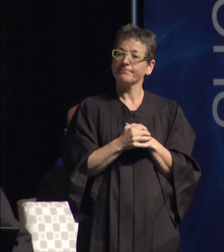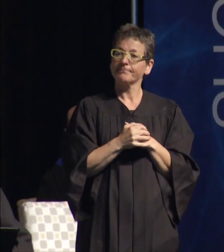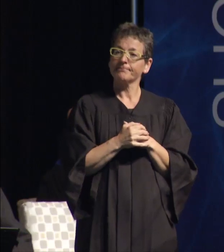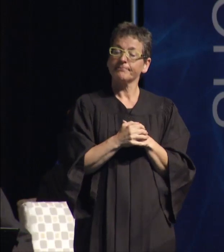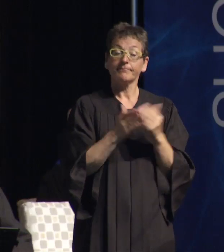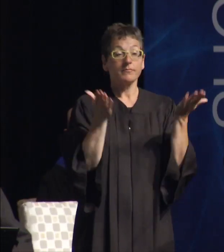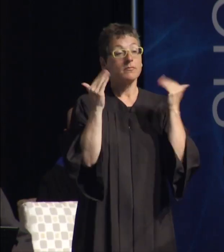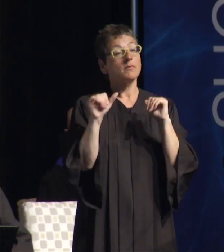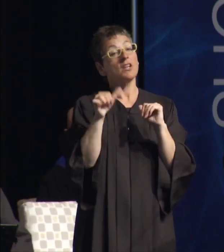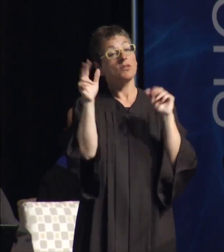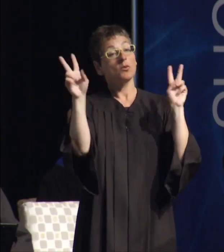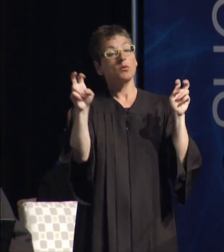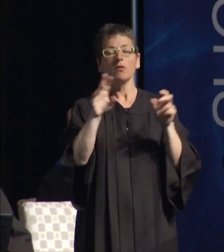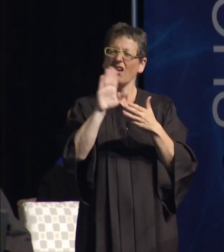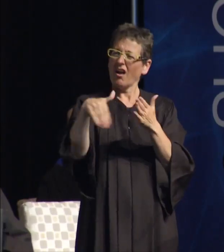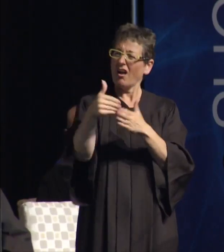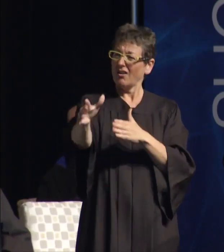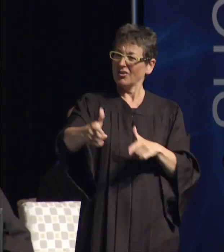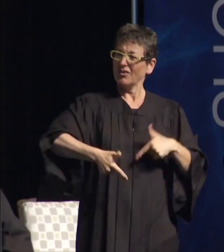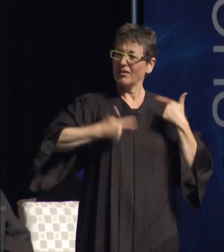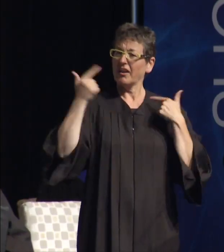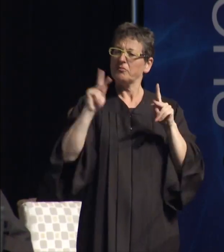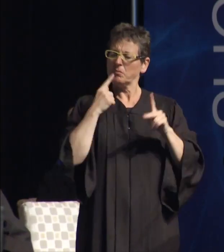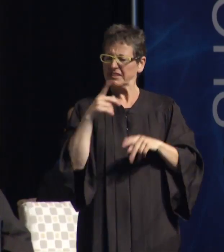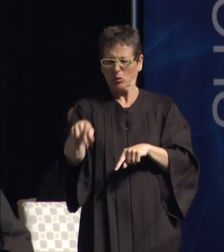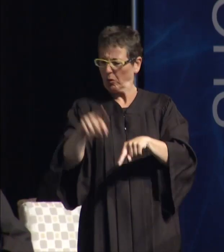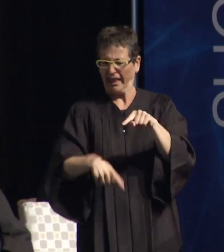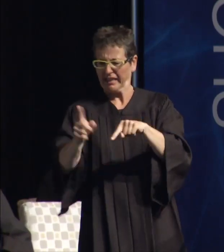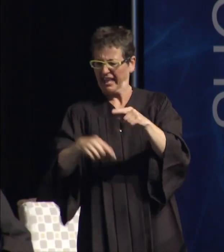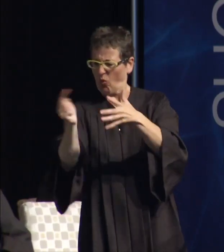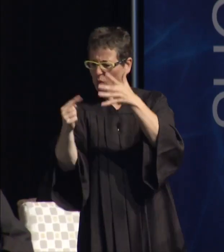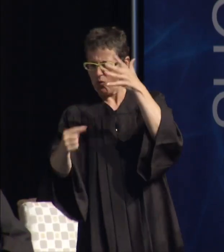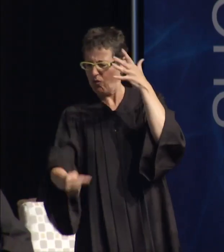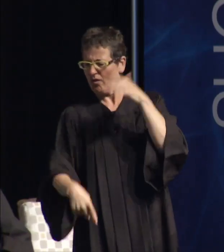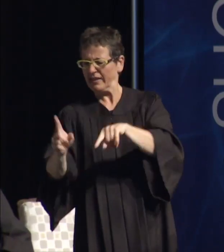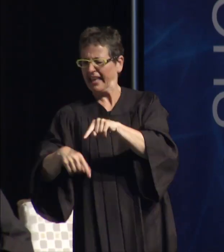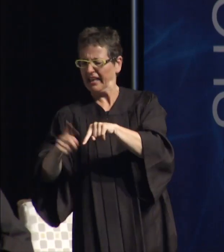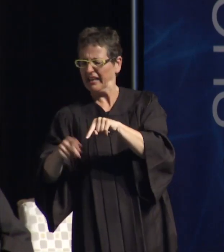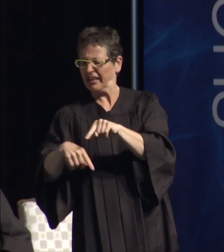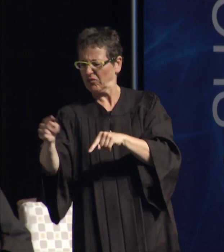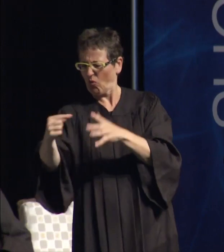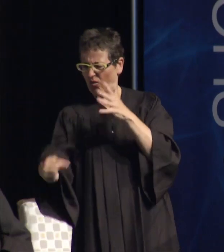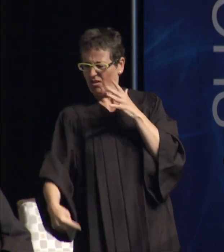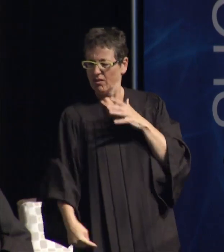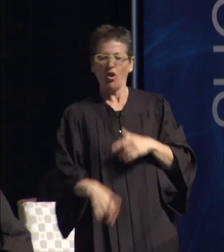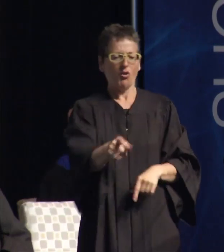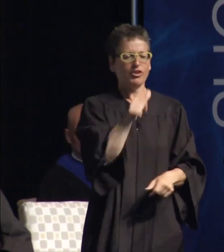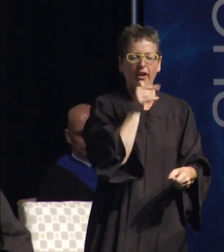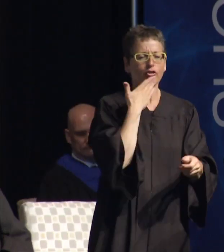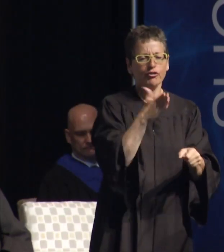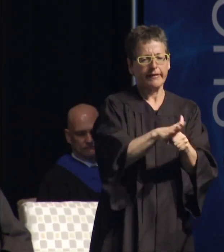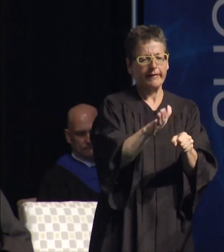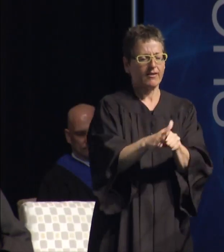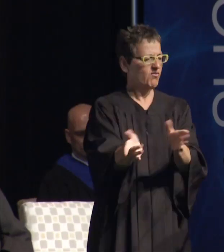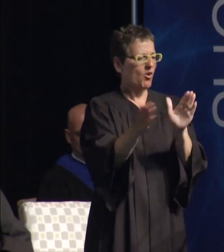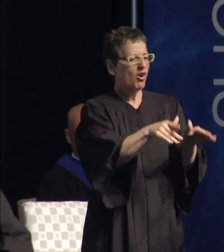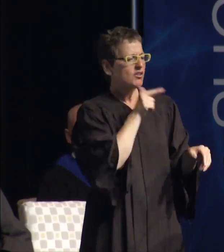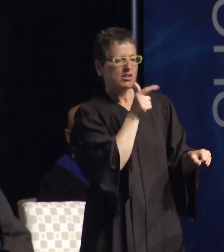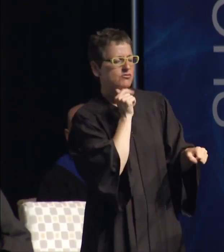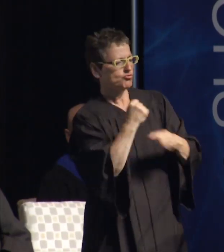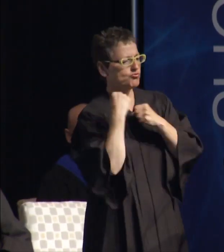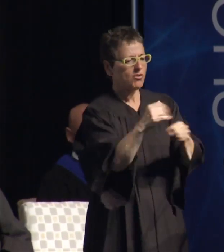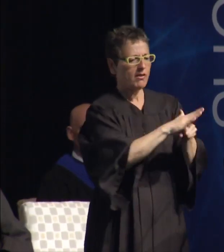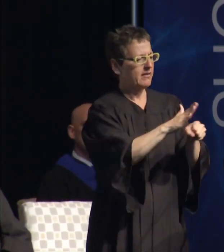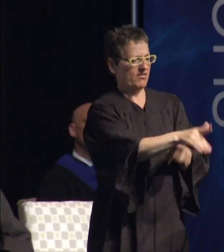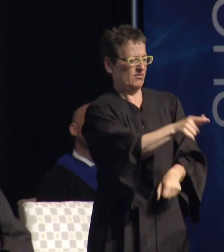Another quote: all your life you are told the things you cannot do. All the life they will say, you're not good enough, or strong enough, or